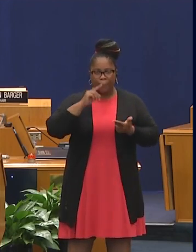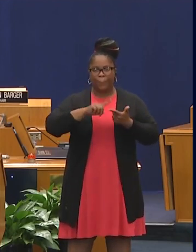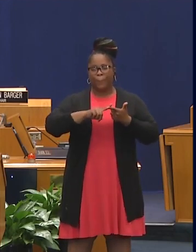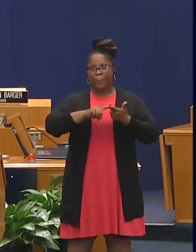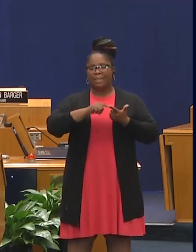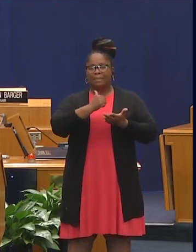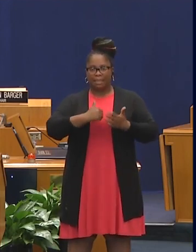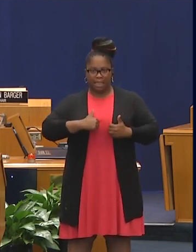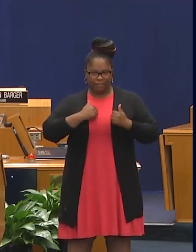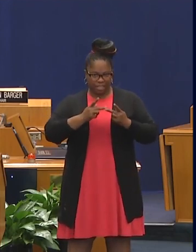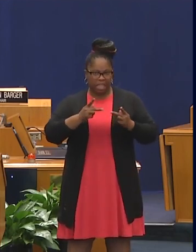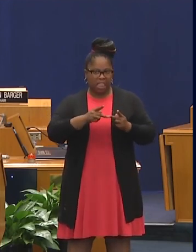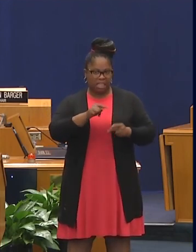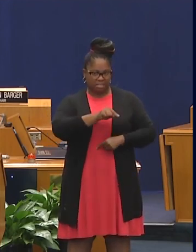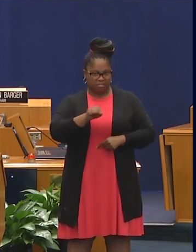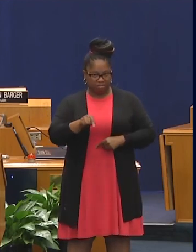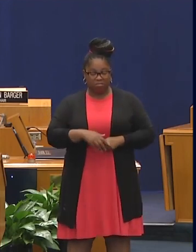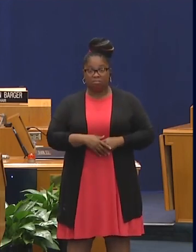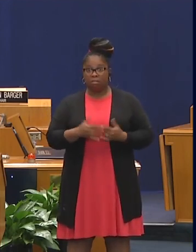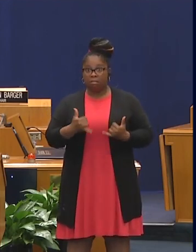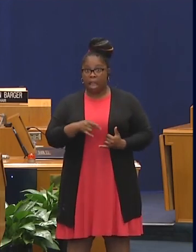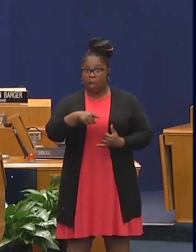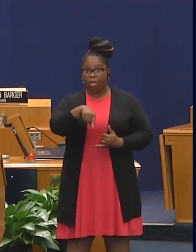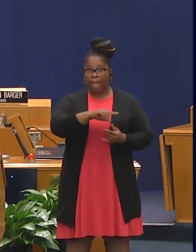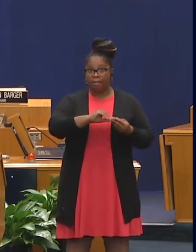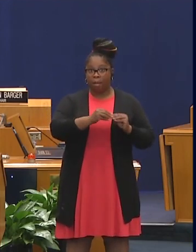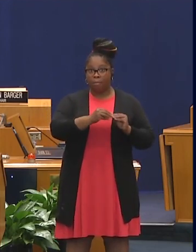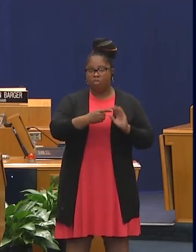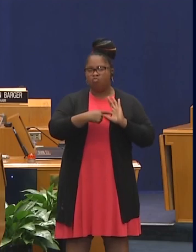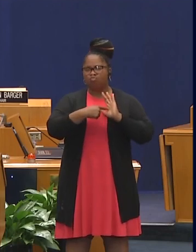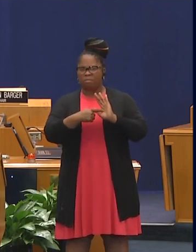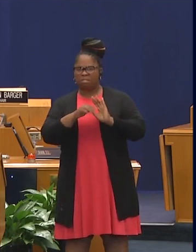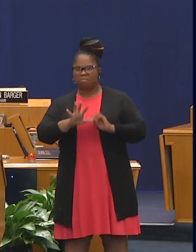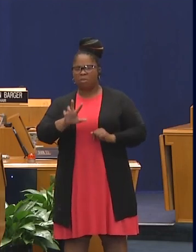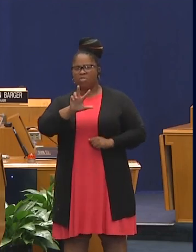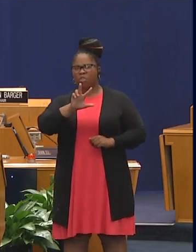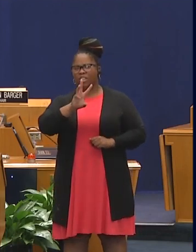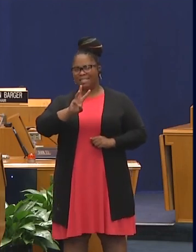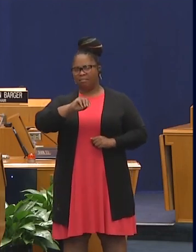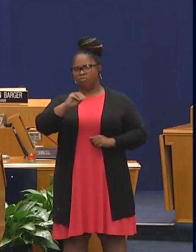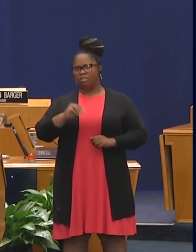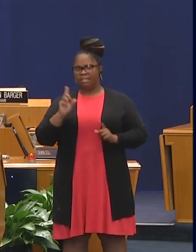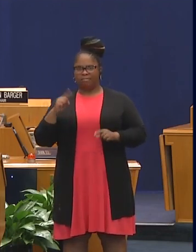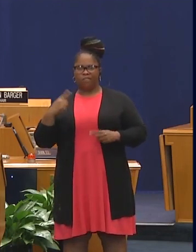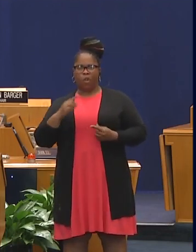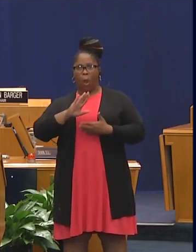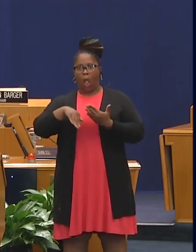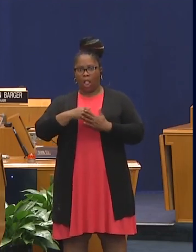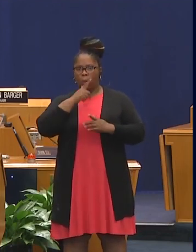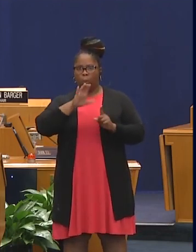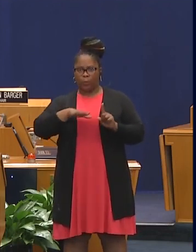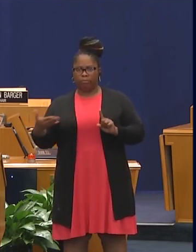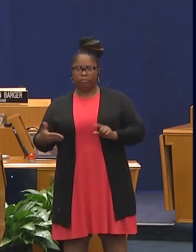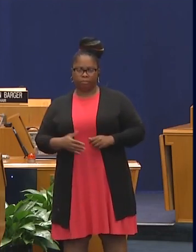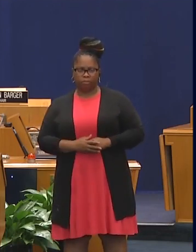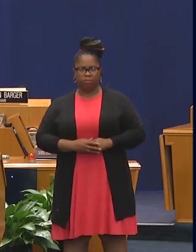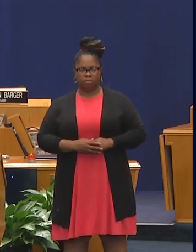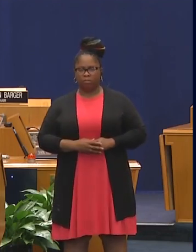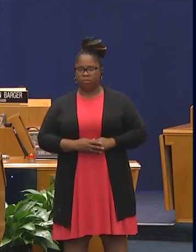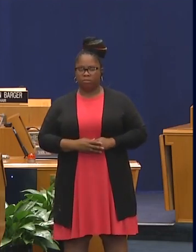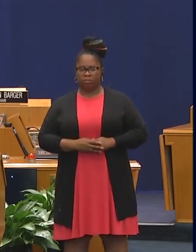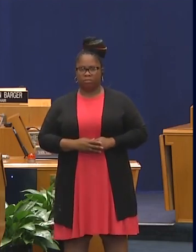assisted living facilities. And this now represents 36% of all of our deaths. So we are